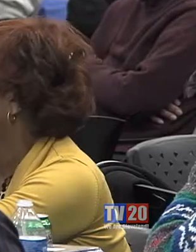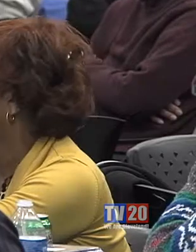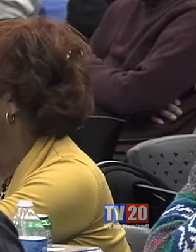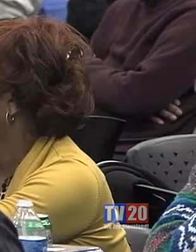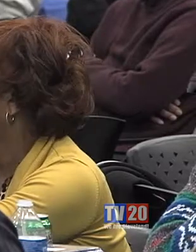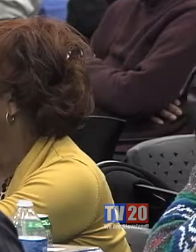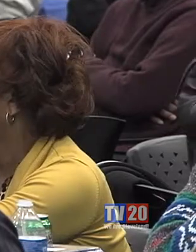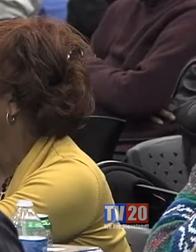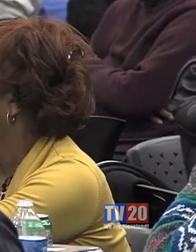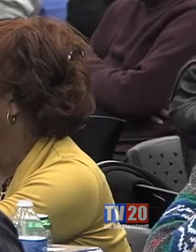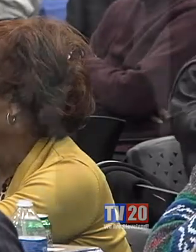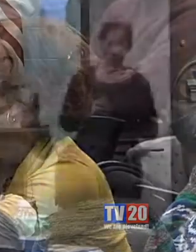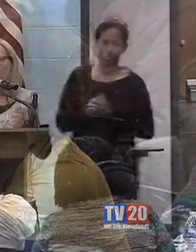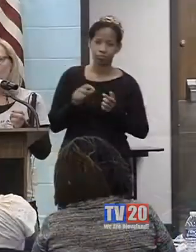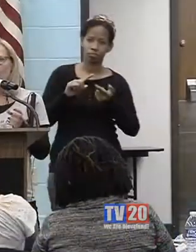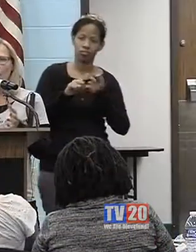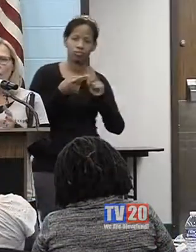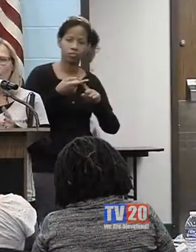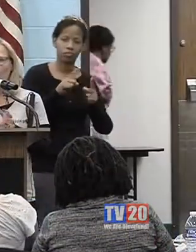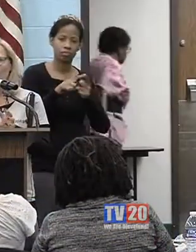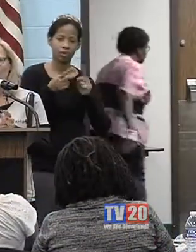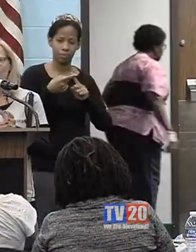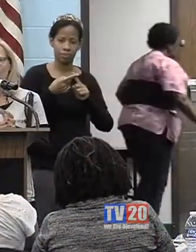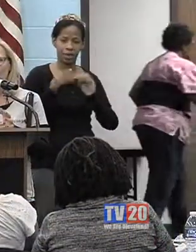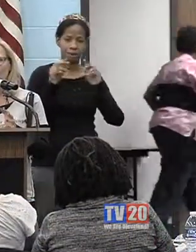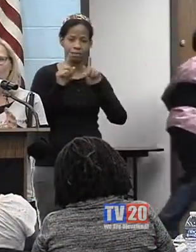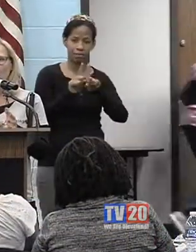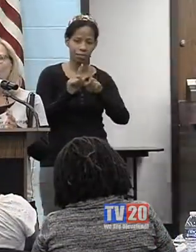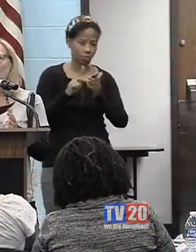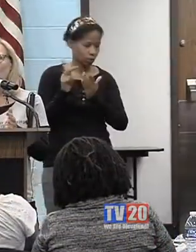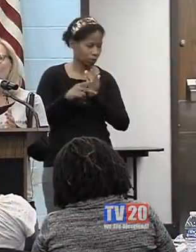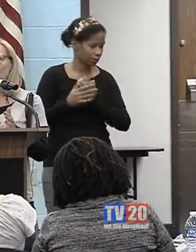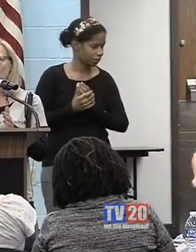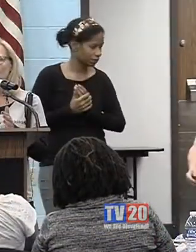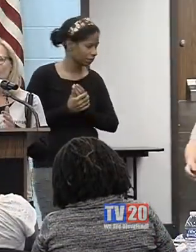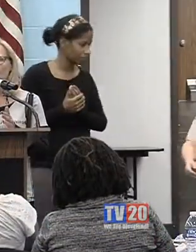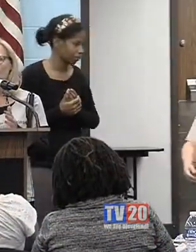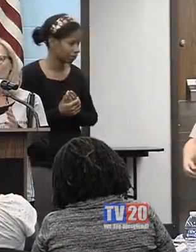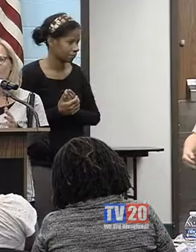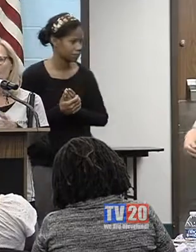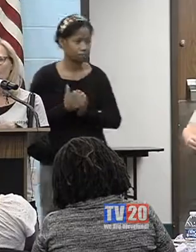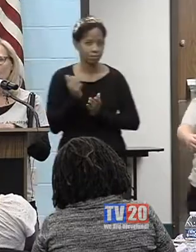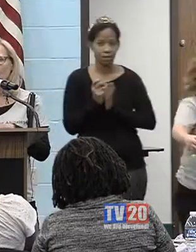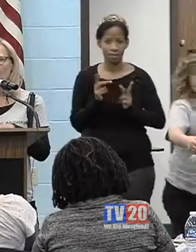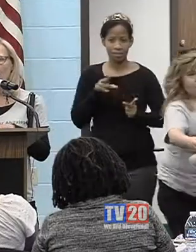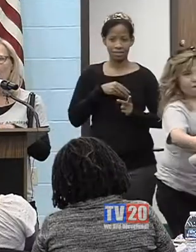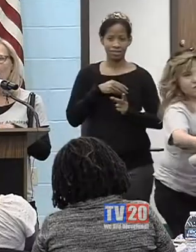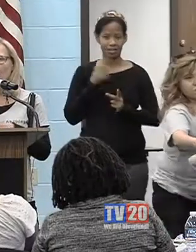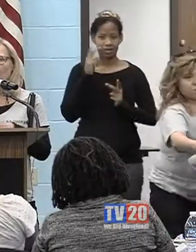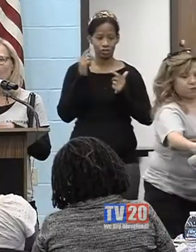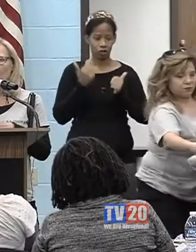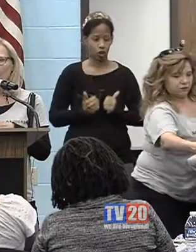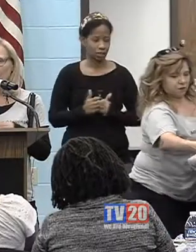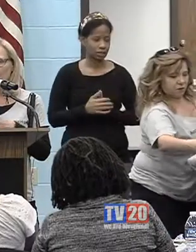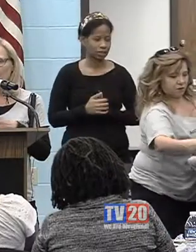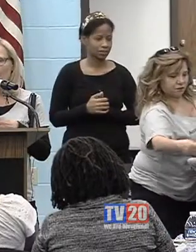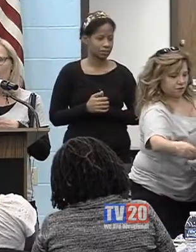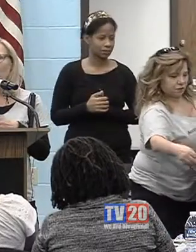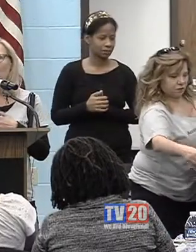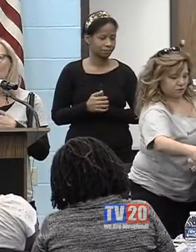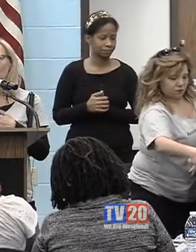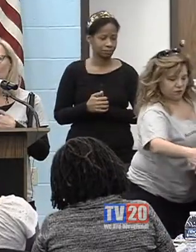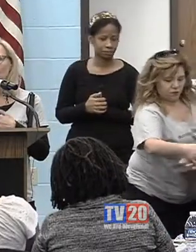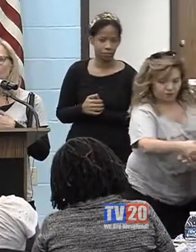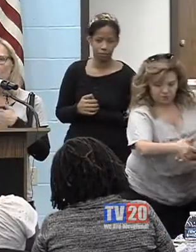Vision program, which is a peer-to-peer mentor program to help those that have accepted their vision loss,